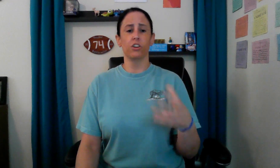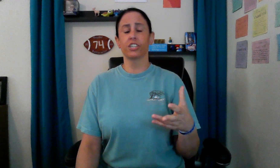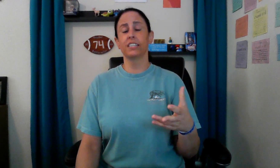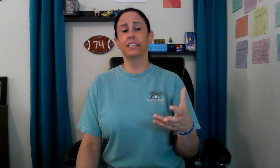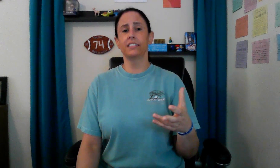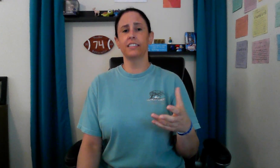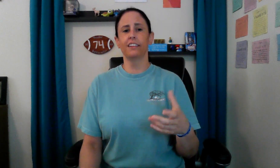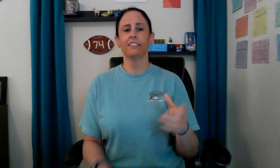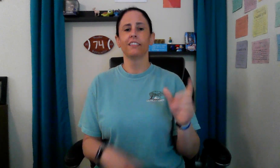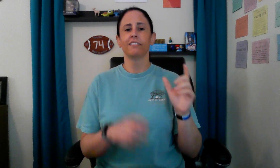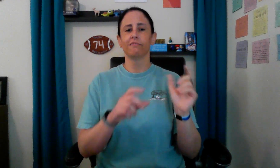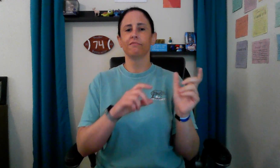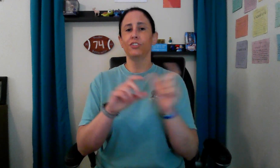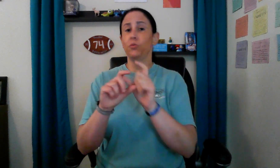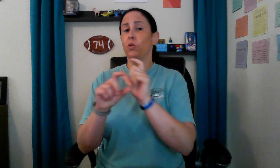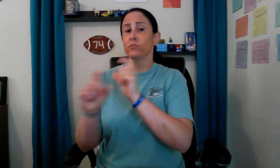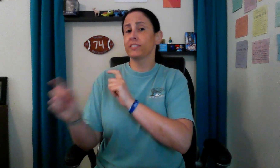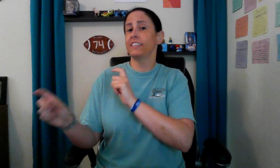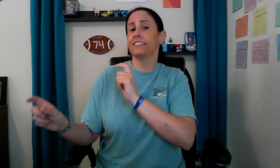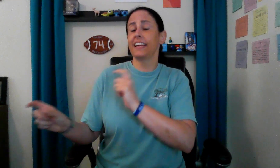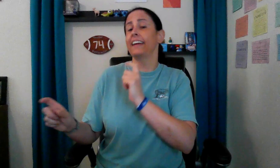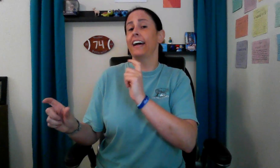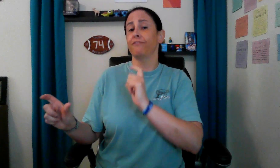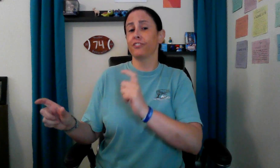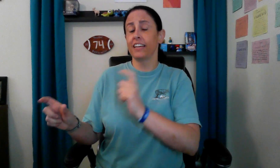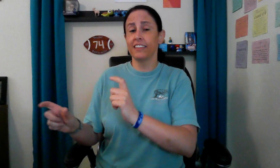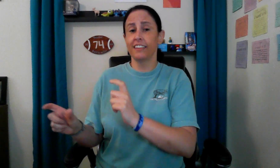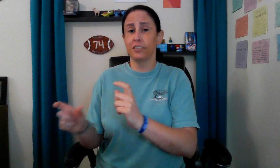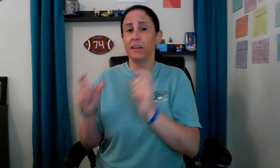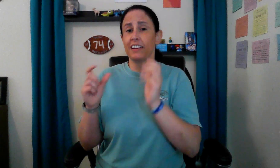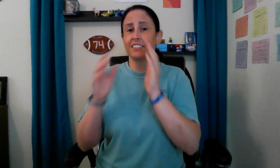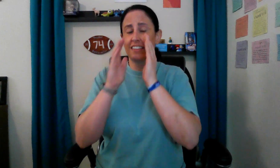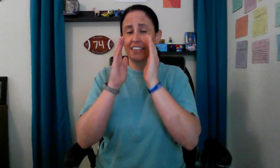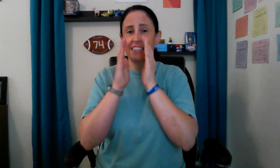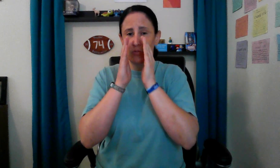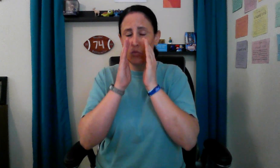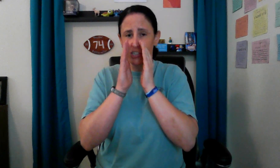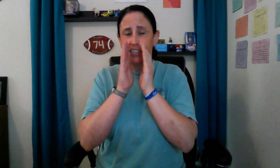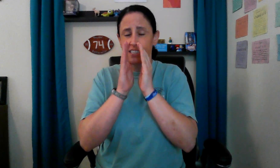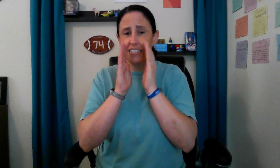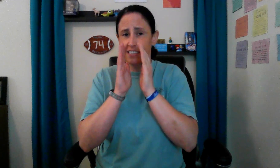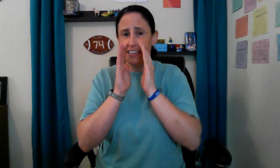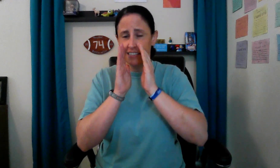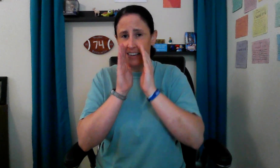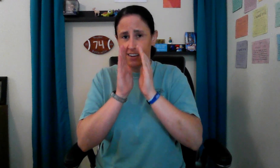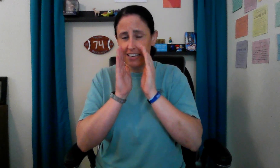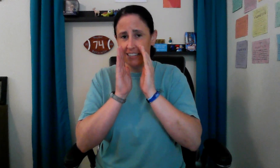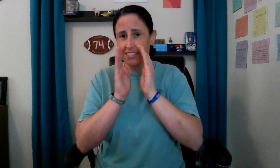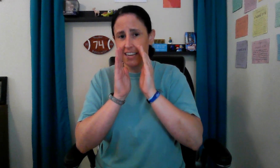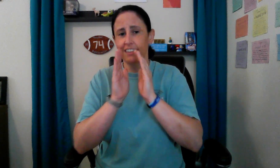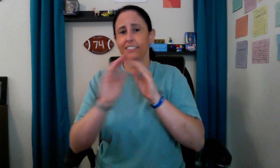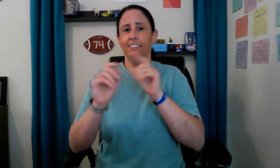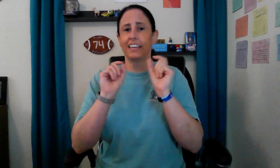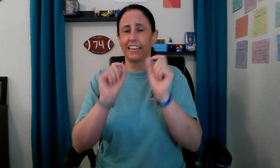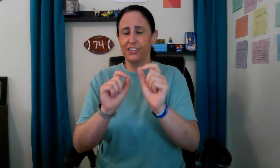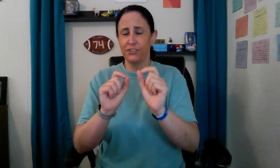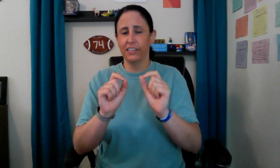Washington, D.C. You won't see a state after they sign this because Washington, D.C. is not in a state, in case you didn't